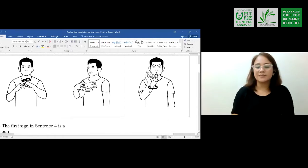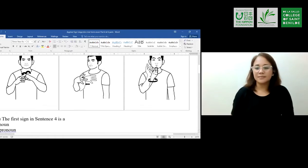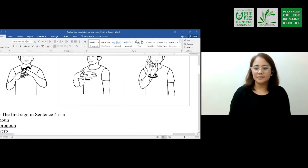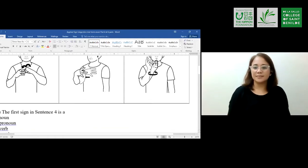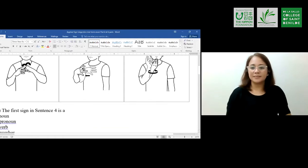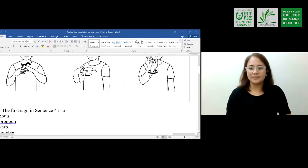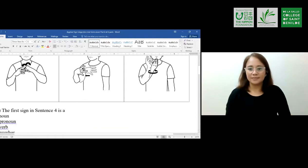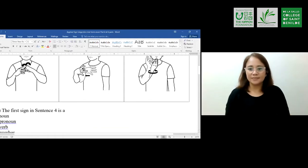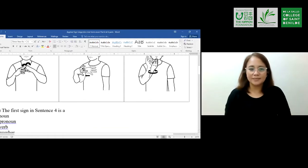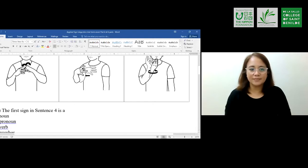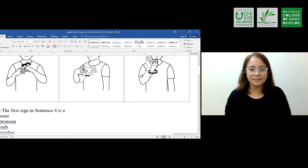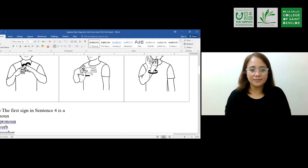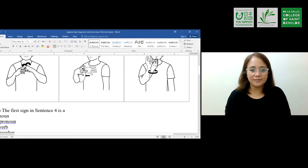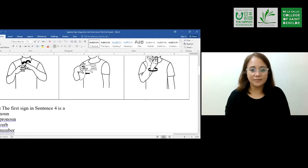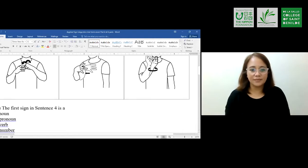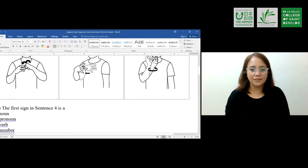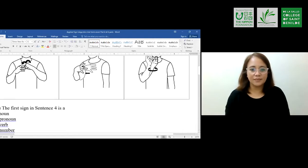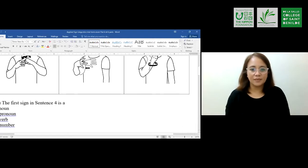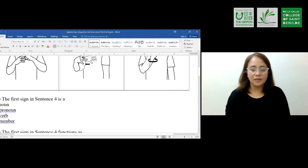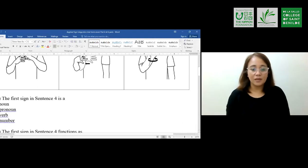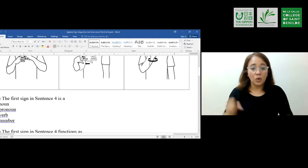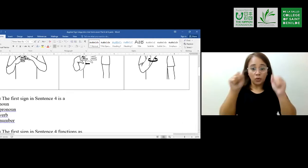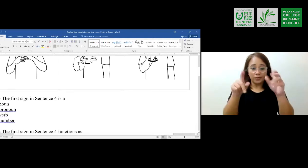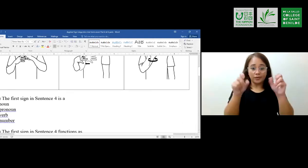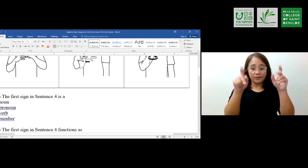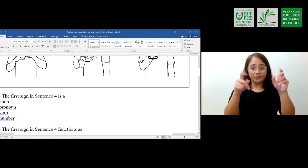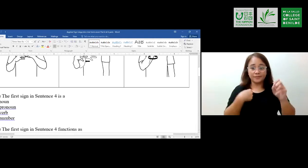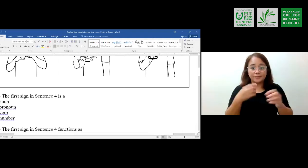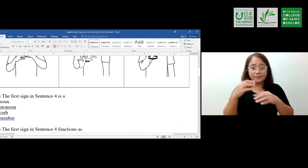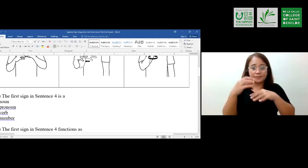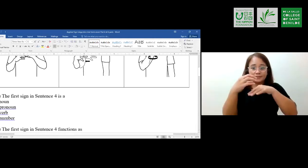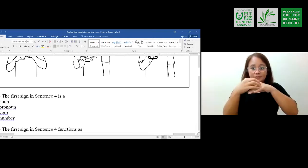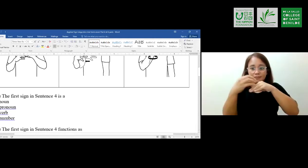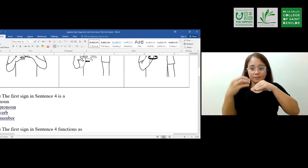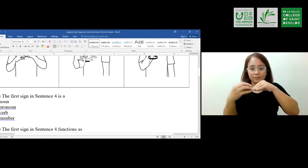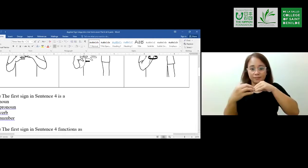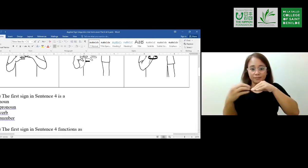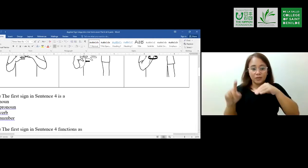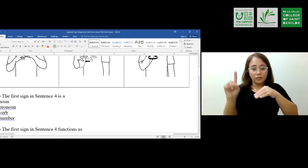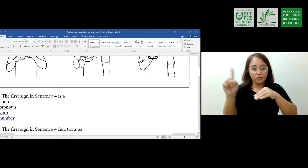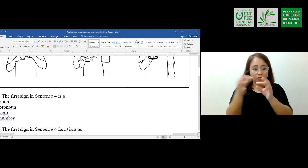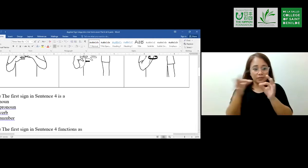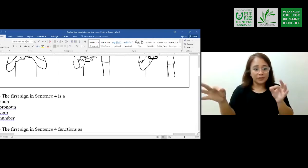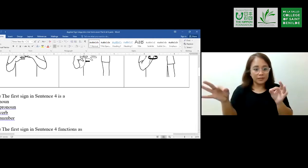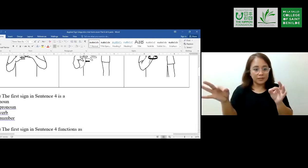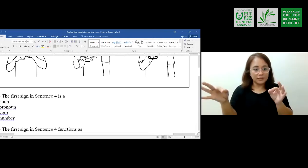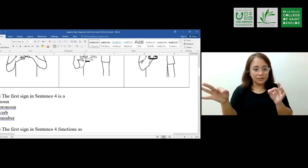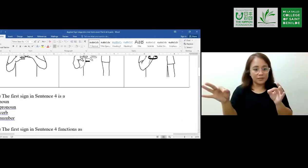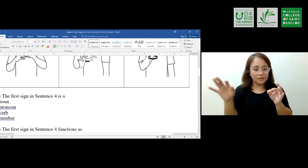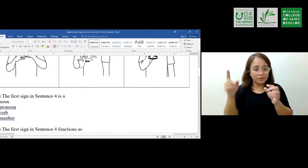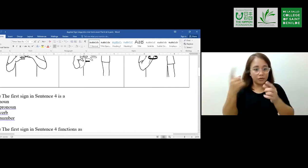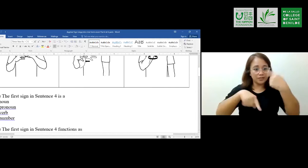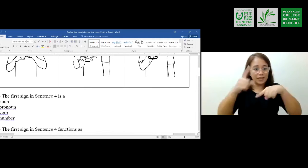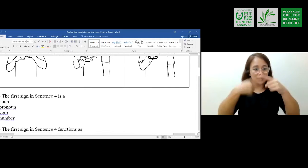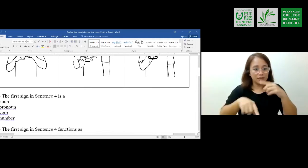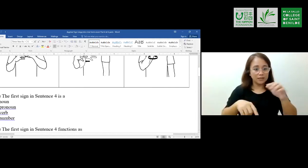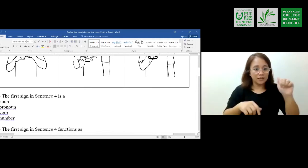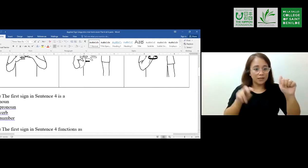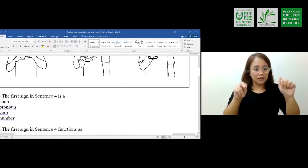Okay, grapes. First sentence in first sign in sentence 4 is a noun, B, a pronoun, C, a